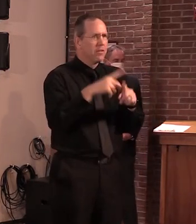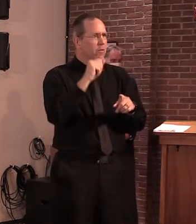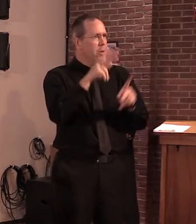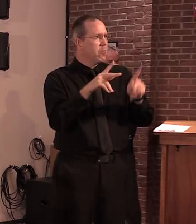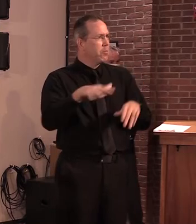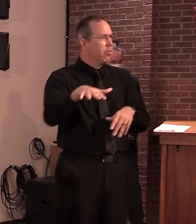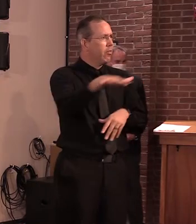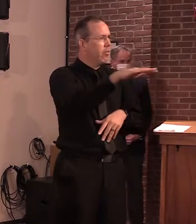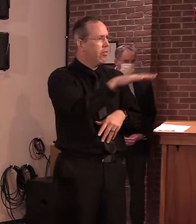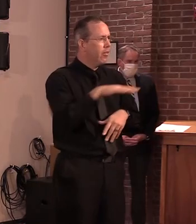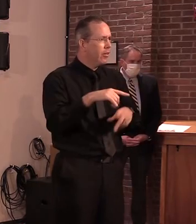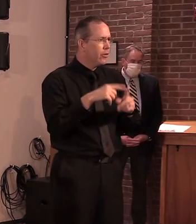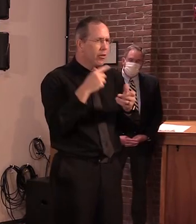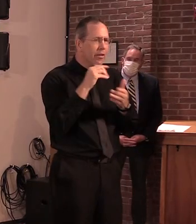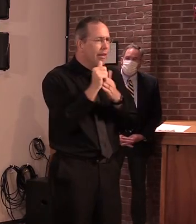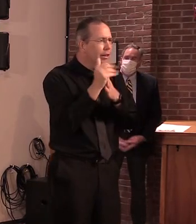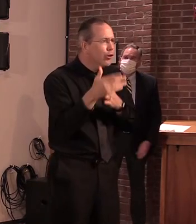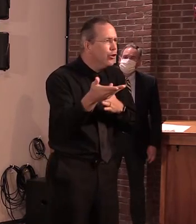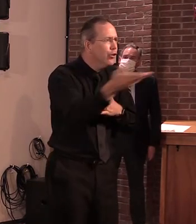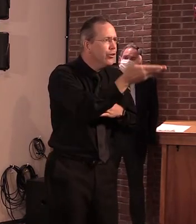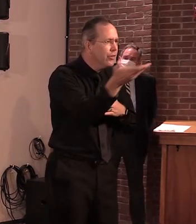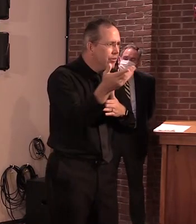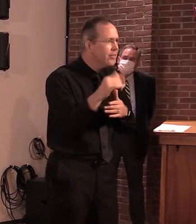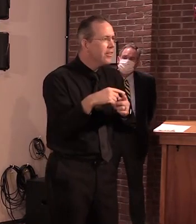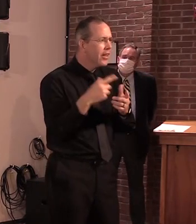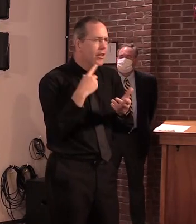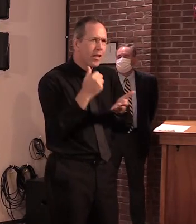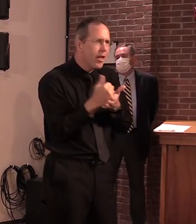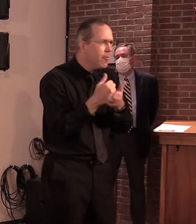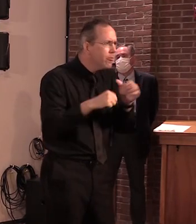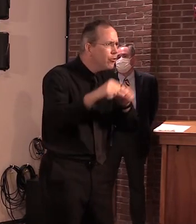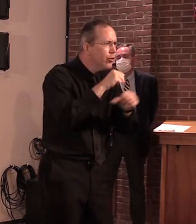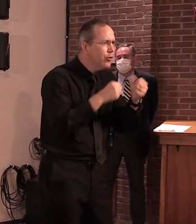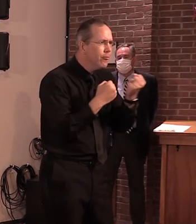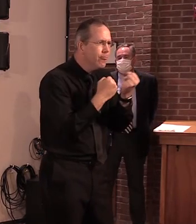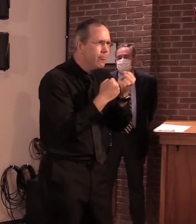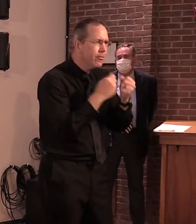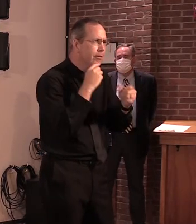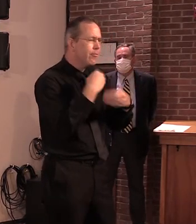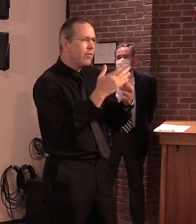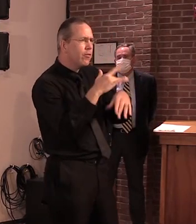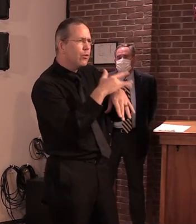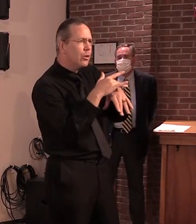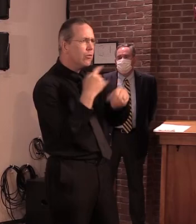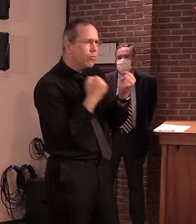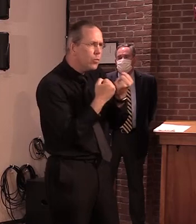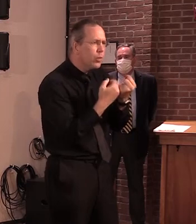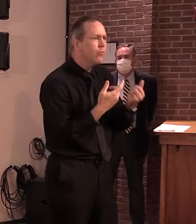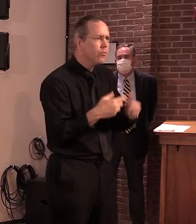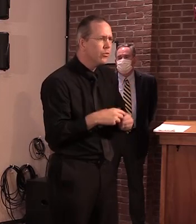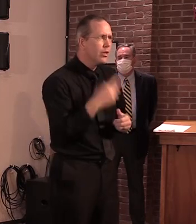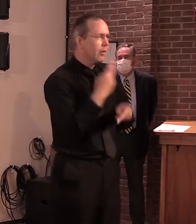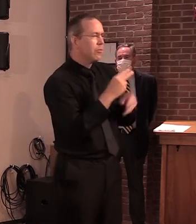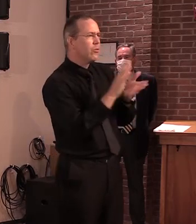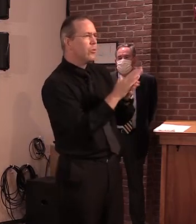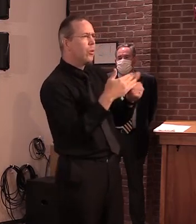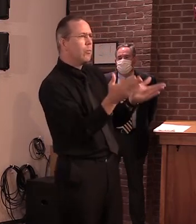governor's leadership in making sure that we had the resources to keep these facilities open.